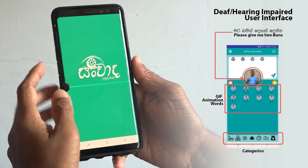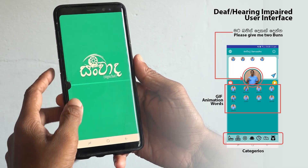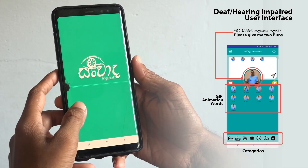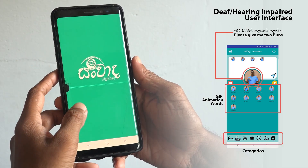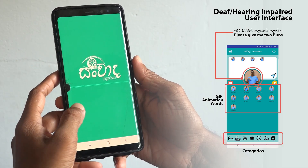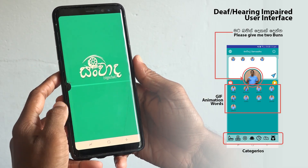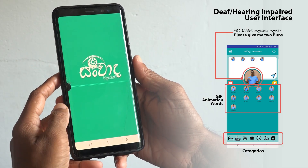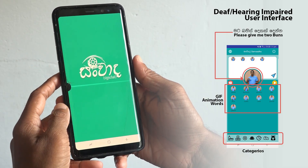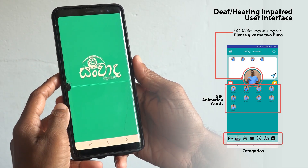installation guidelines.